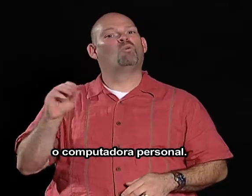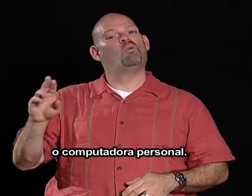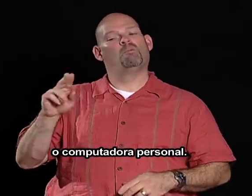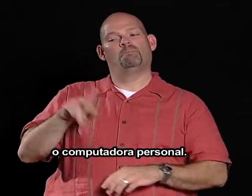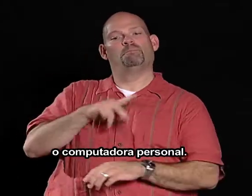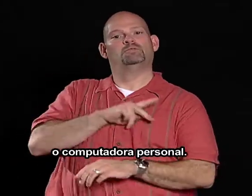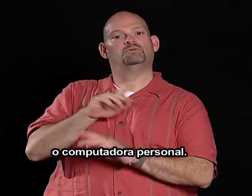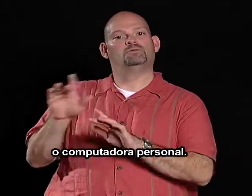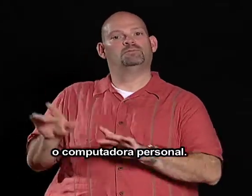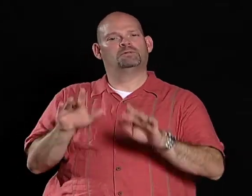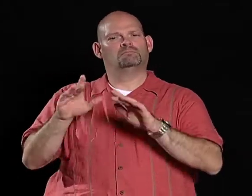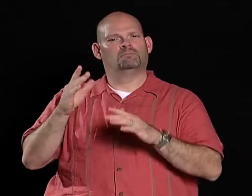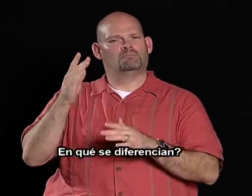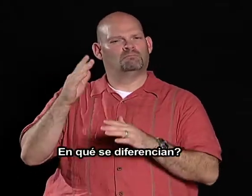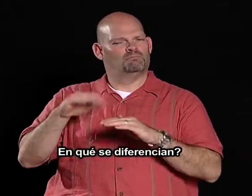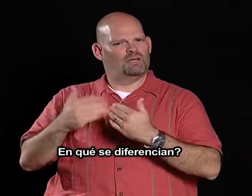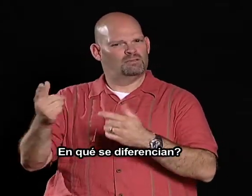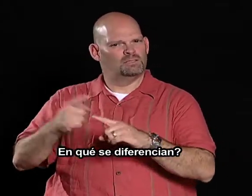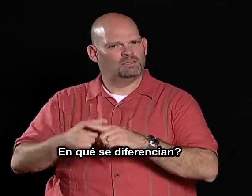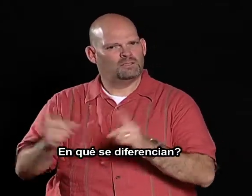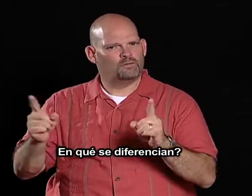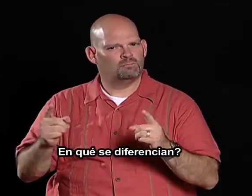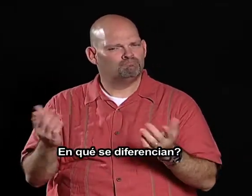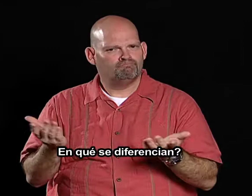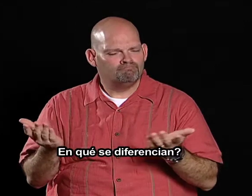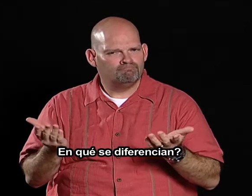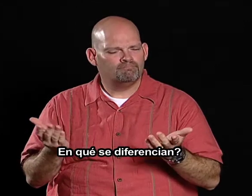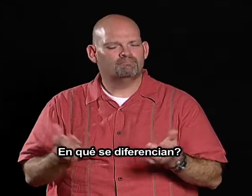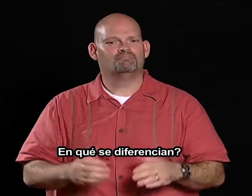computer. How are they different?